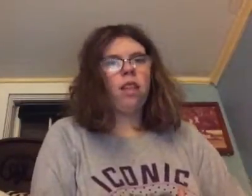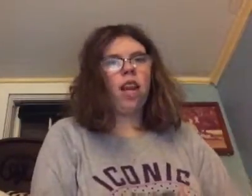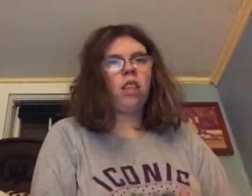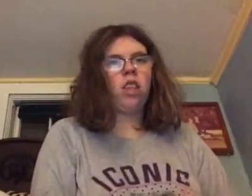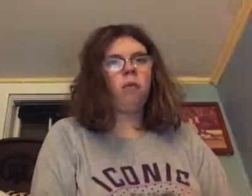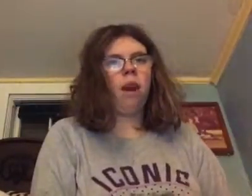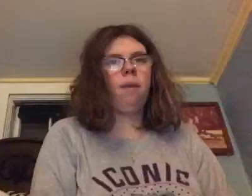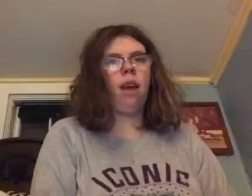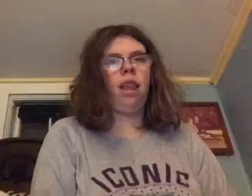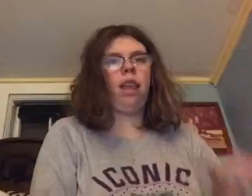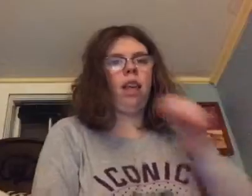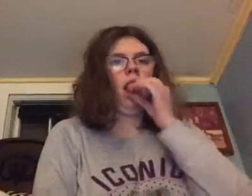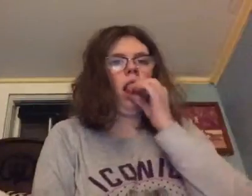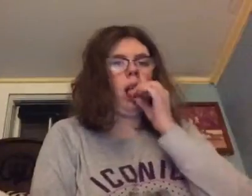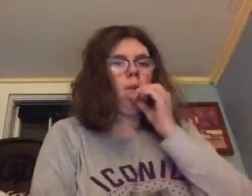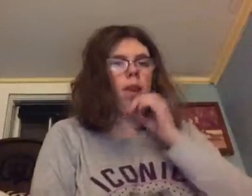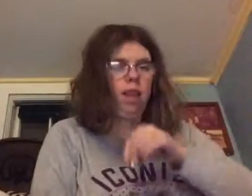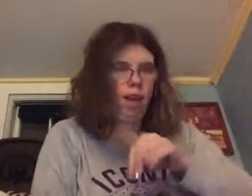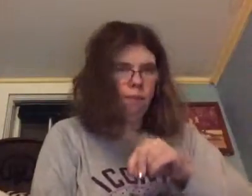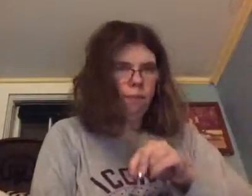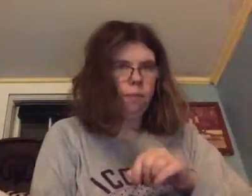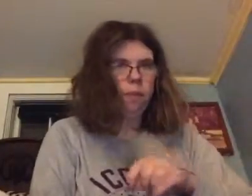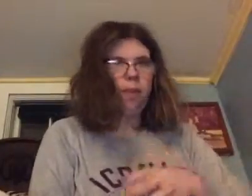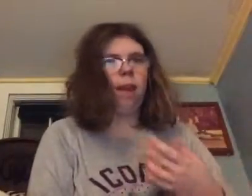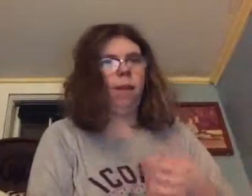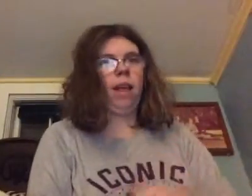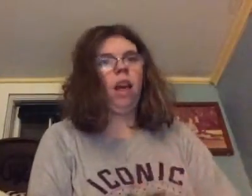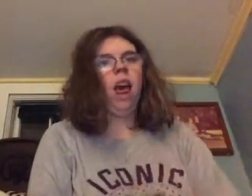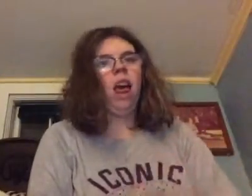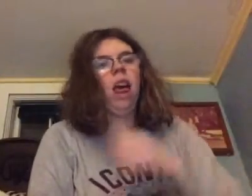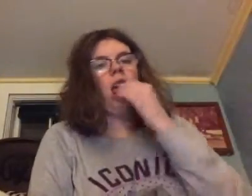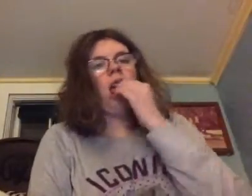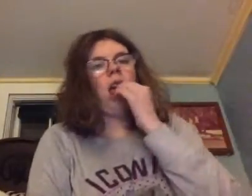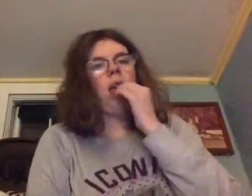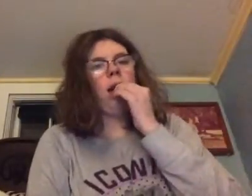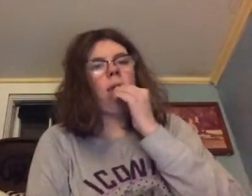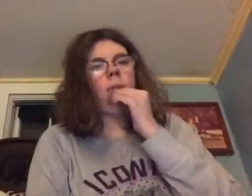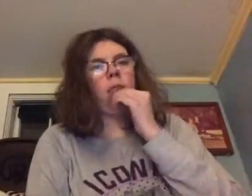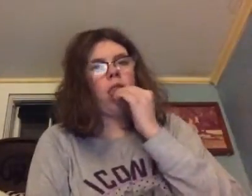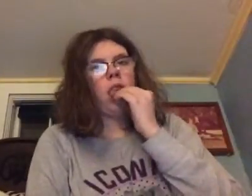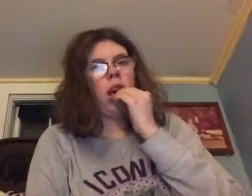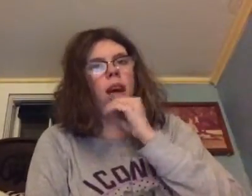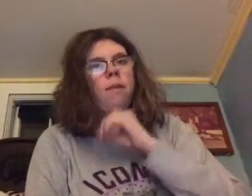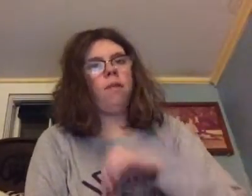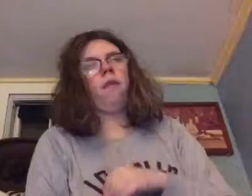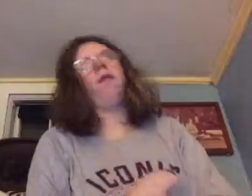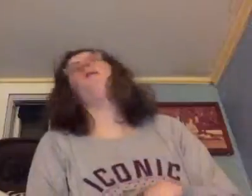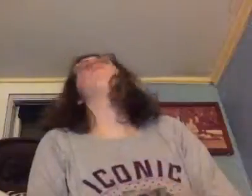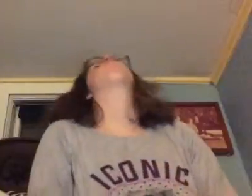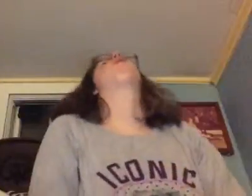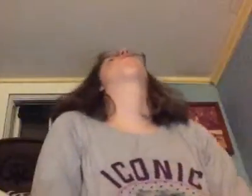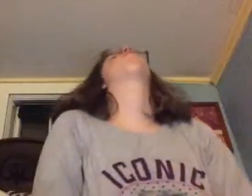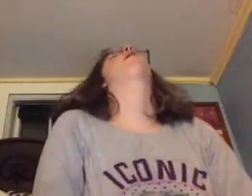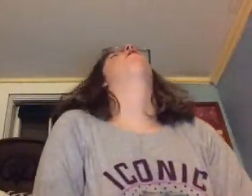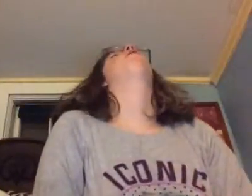that's just what I want to, like, really, say about it. And then, I had a best friend from probably about